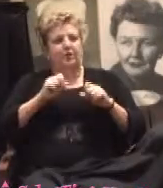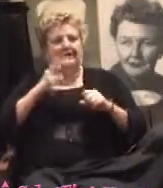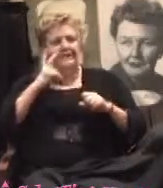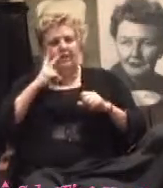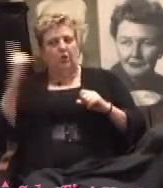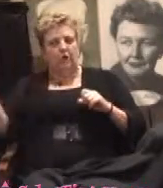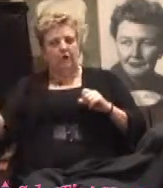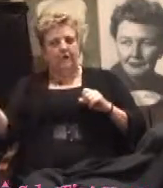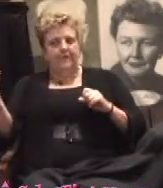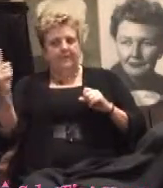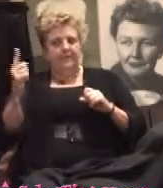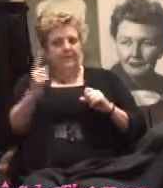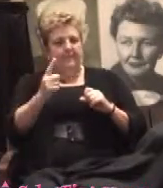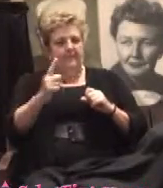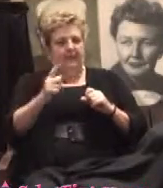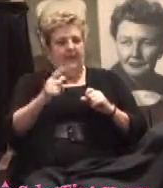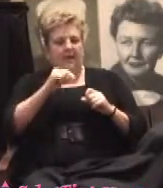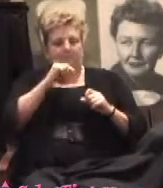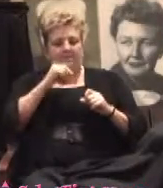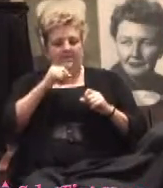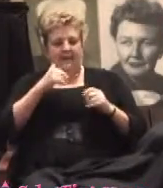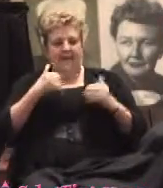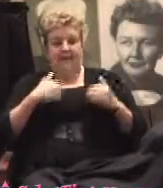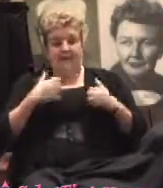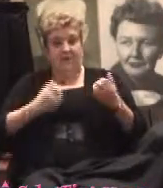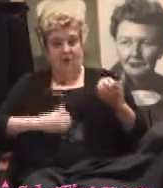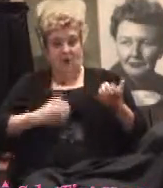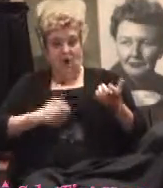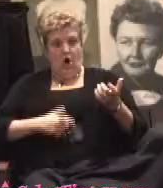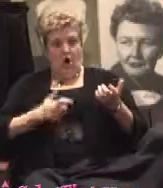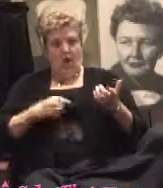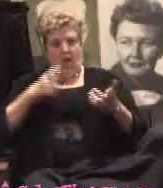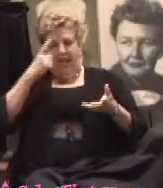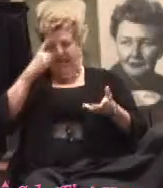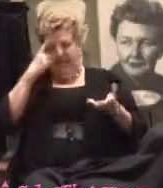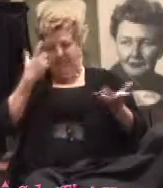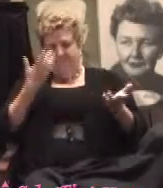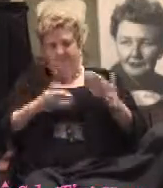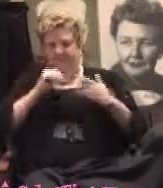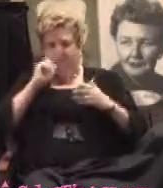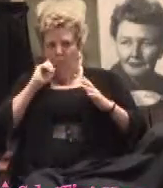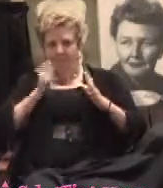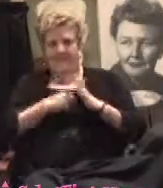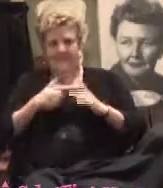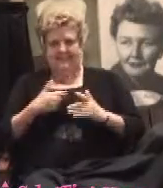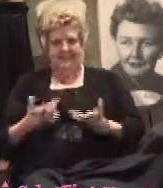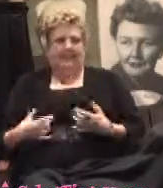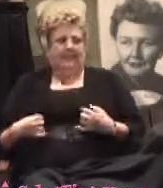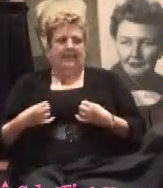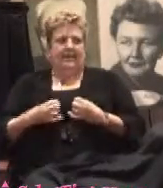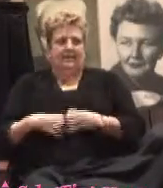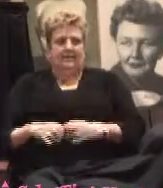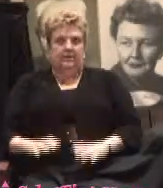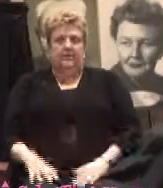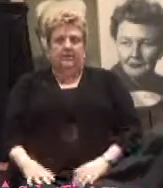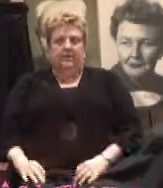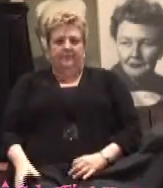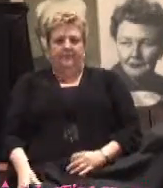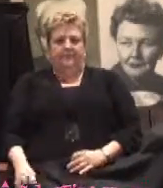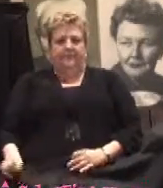eye. I was not holding a guitar, so I thought perhaps she will not recognize me. I really did. And she tapped me on the shoulder,